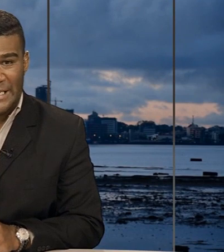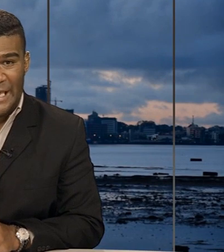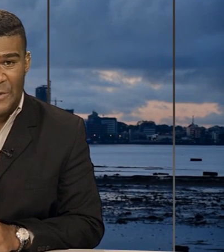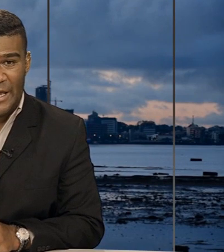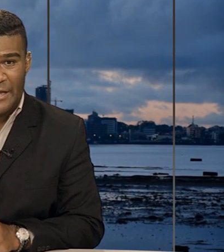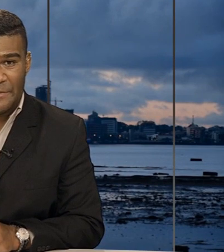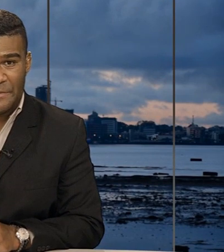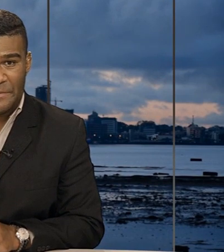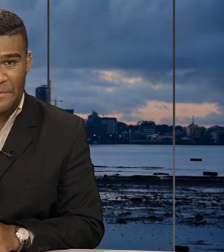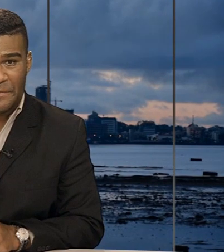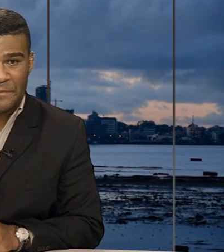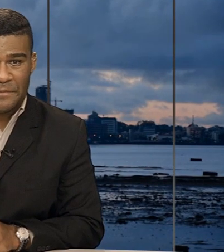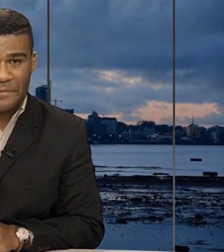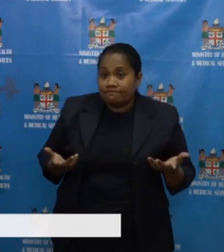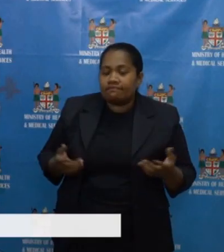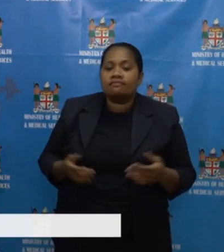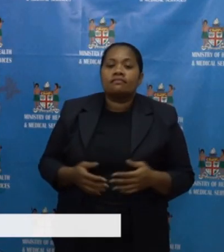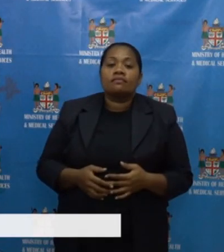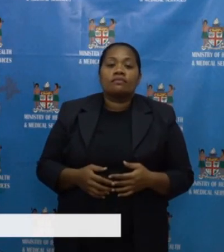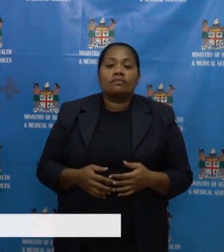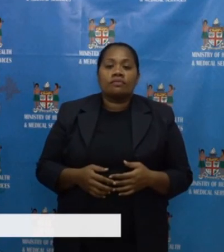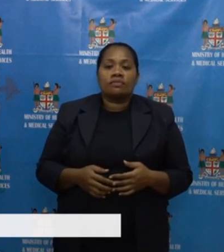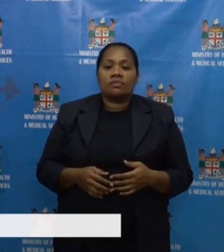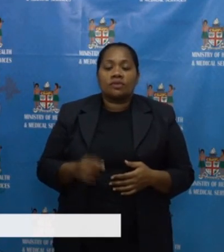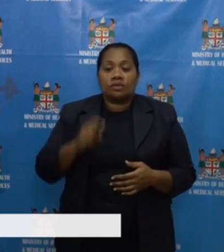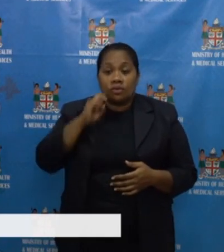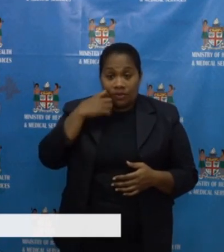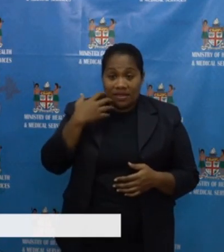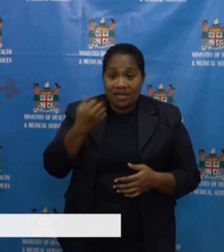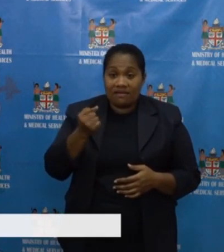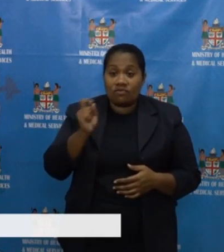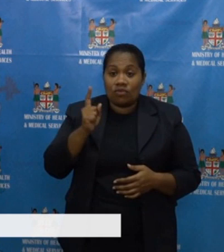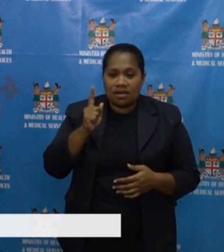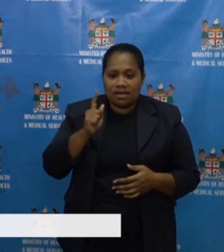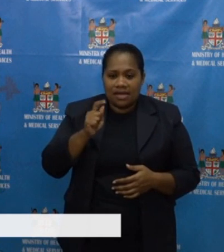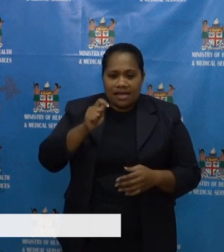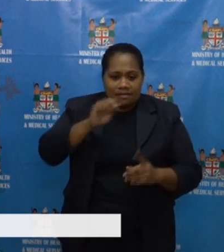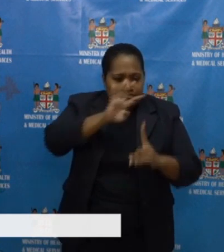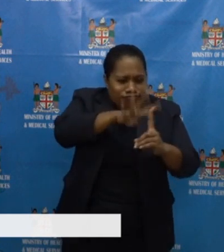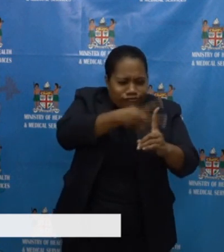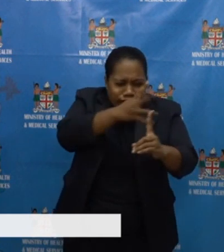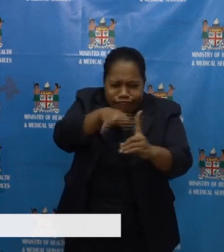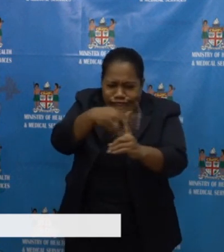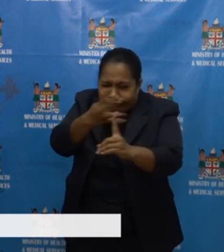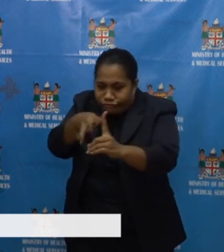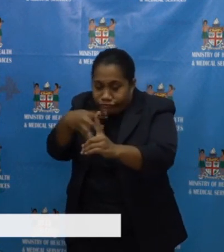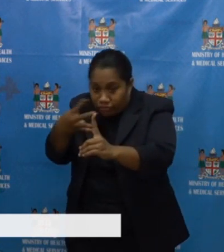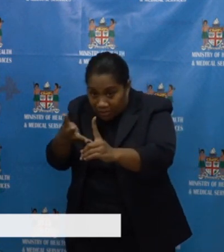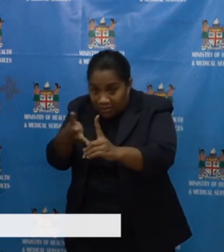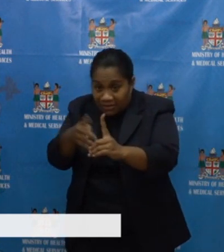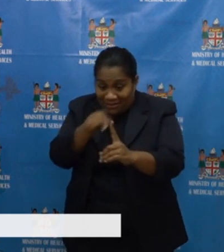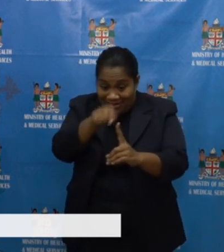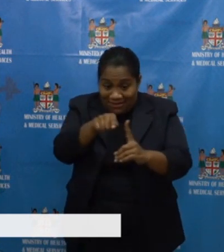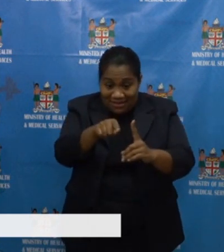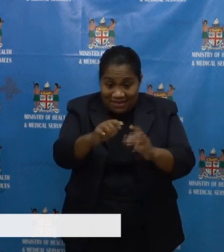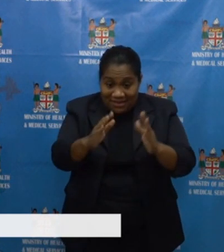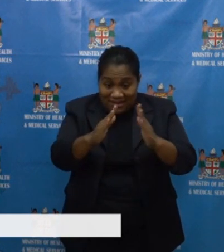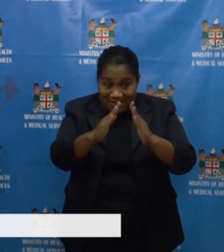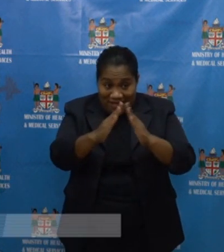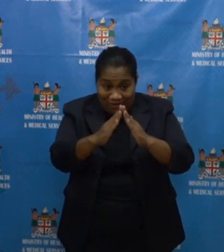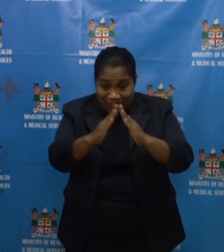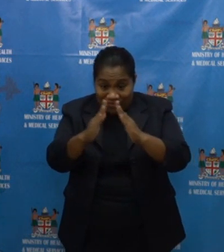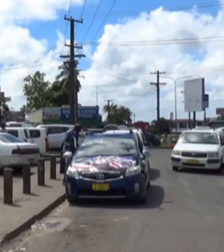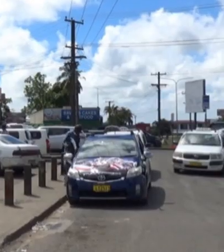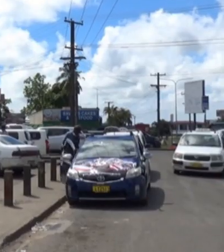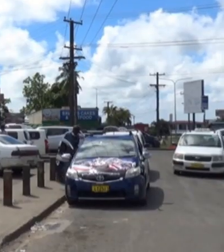priority area. We are going to have a targeted screening in and around that particular facility, the house, in and